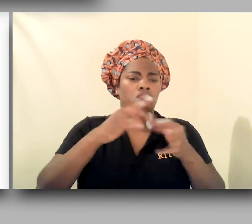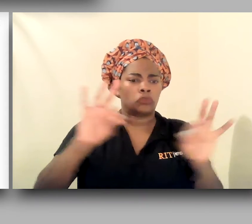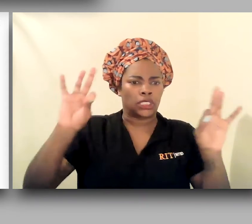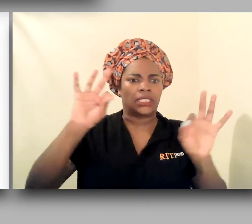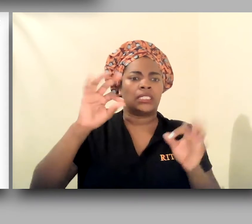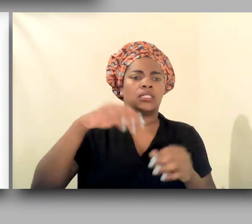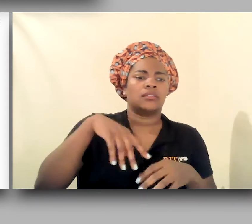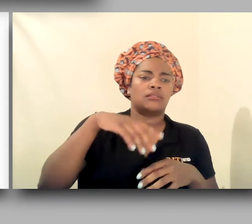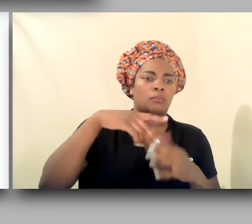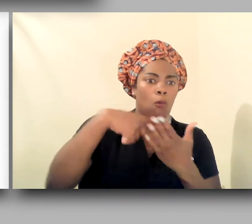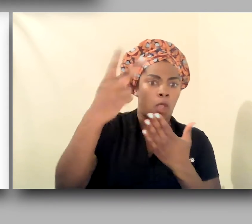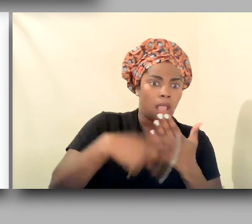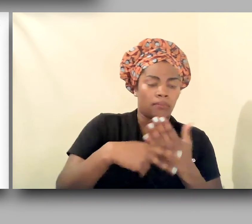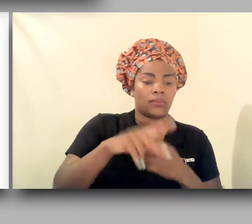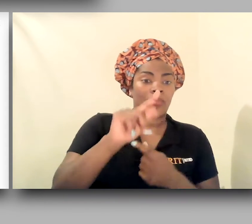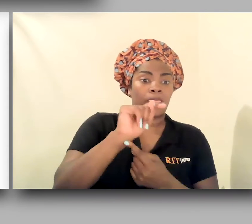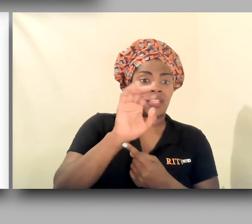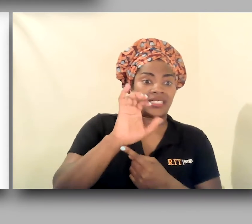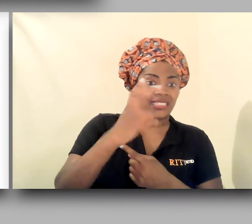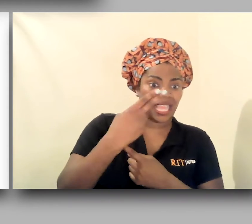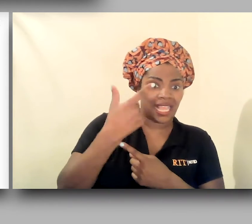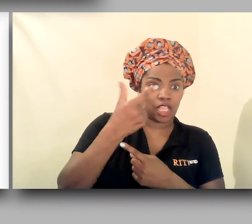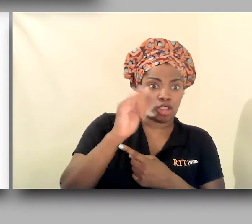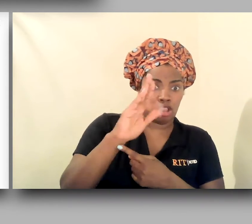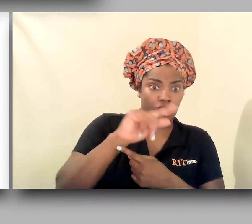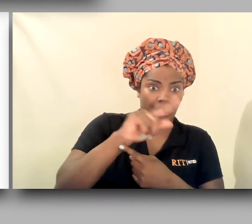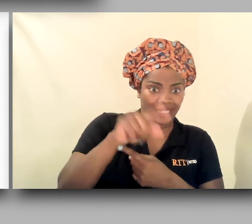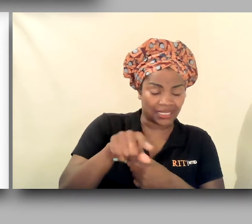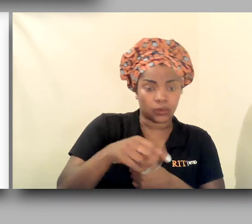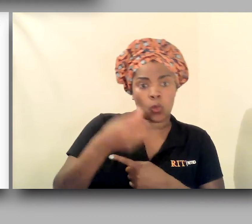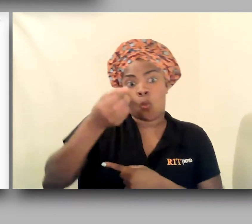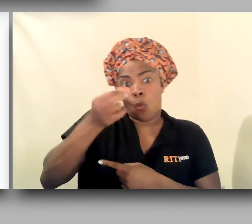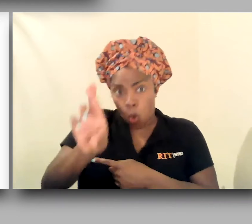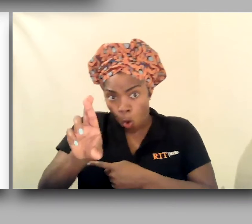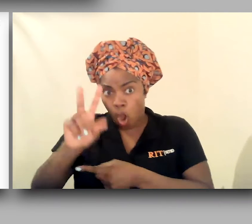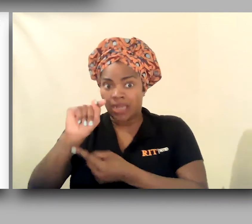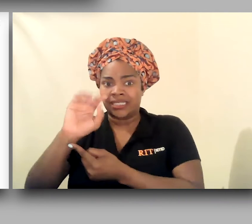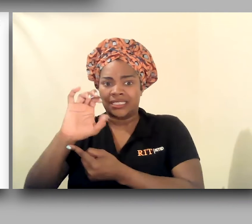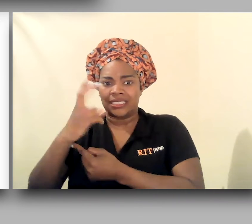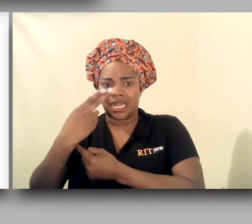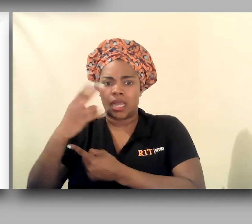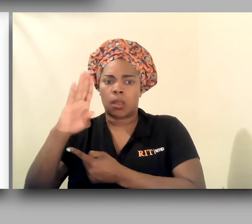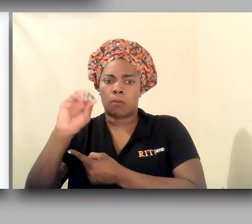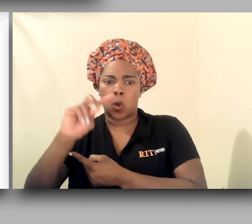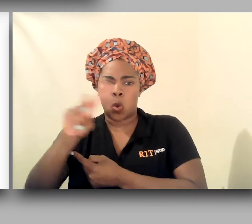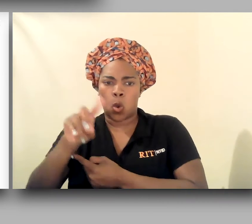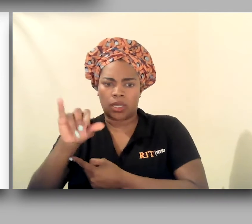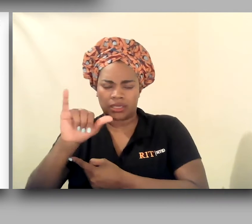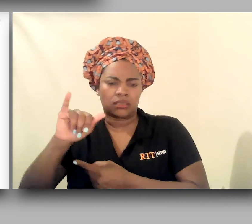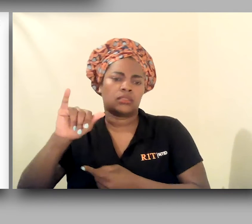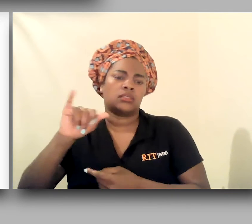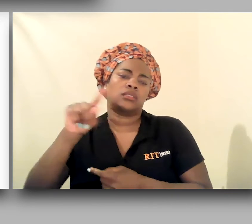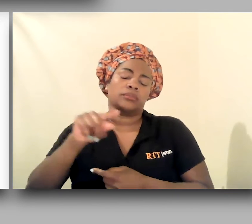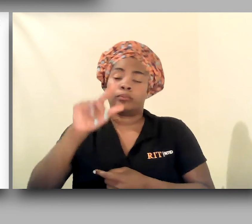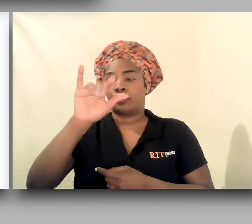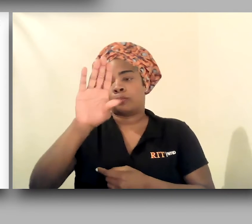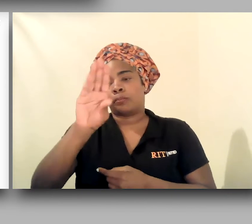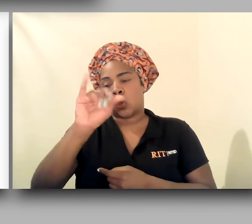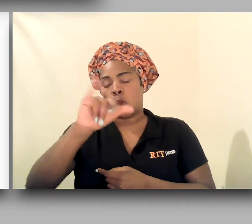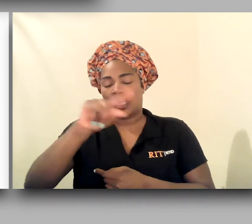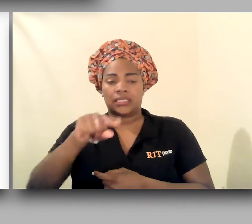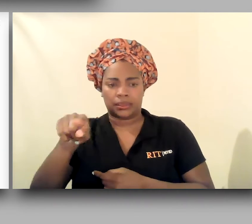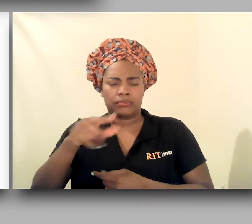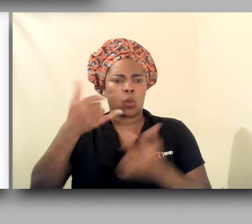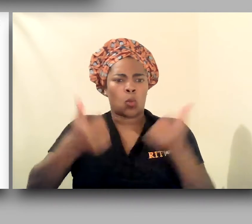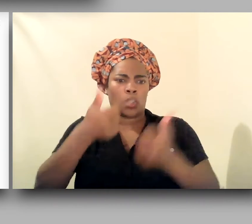either go to Tech Girls or Tech Boys program that we have running on campus. So whichever one you feel matches with